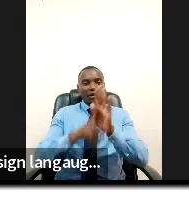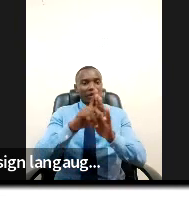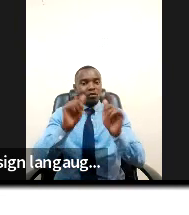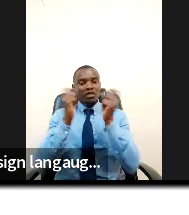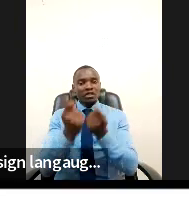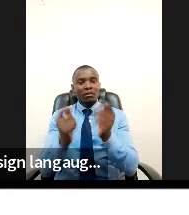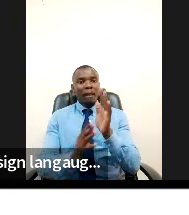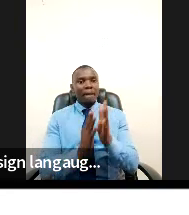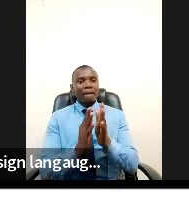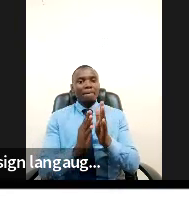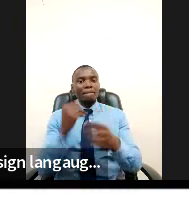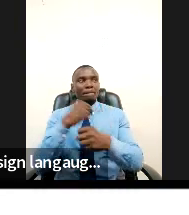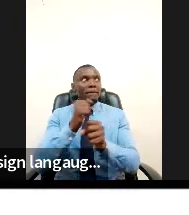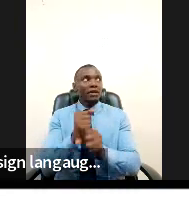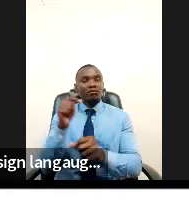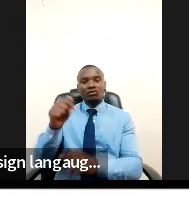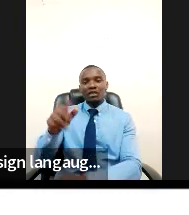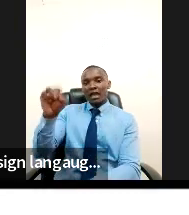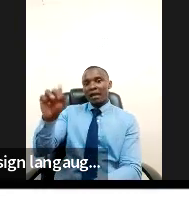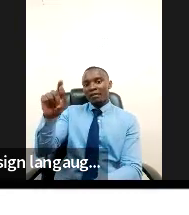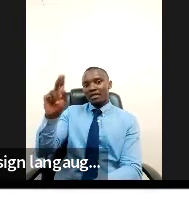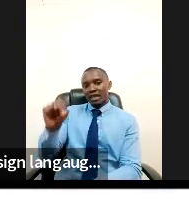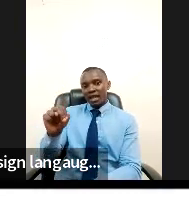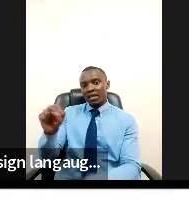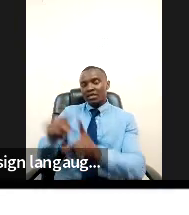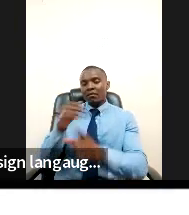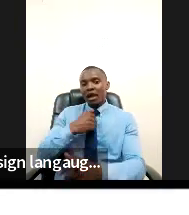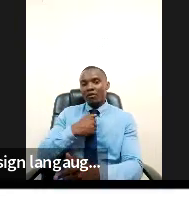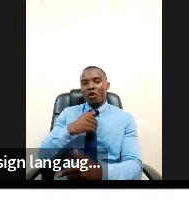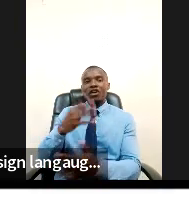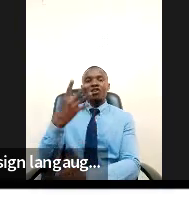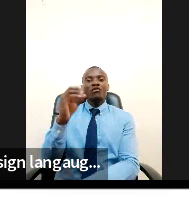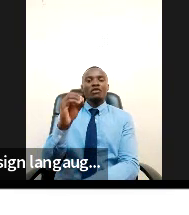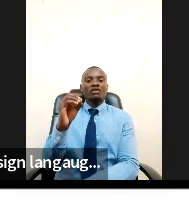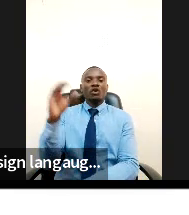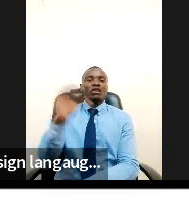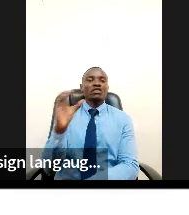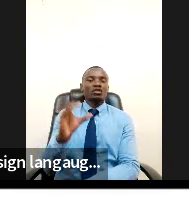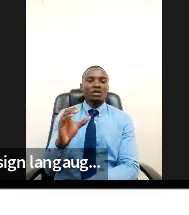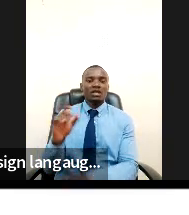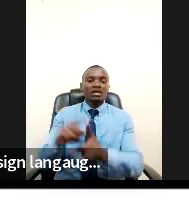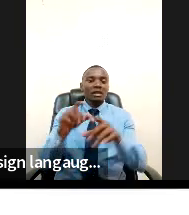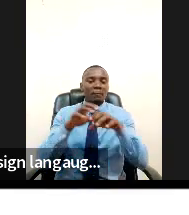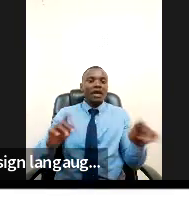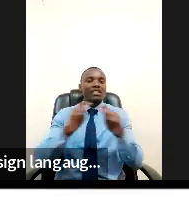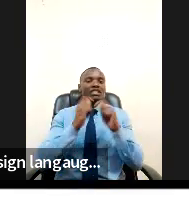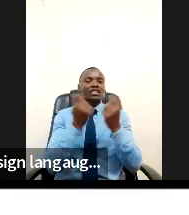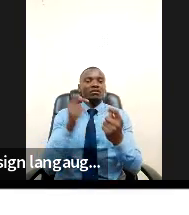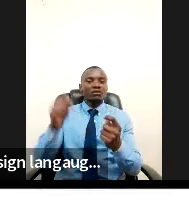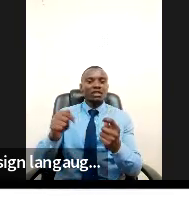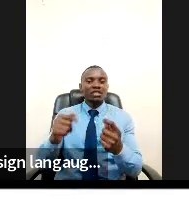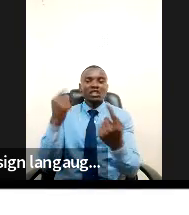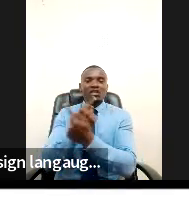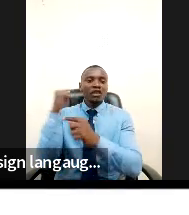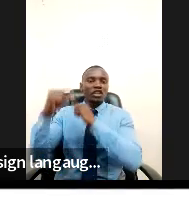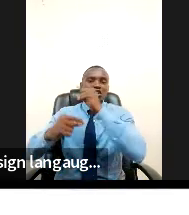MTN App of the Year for 2022 and has more than 50 clients. The marketing team is a new generation of